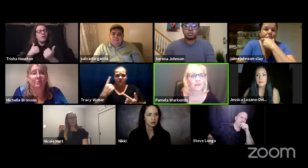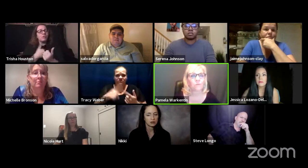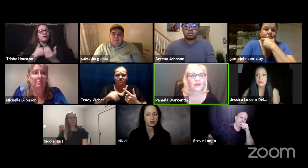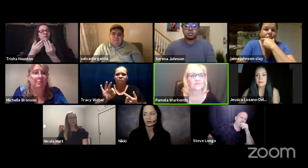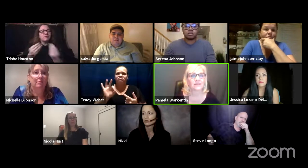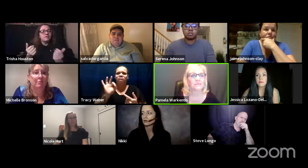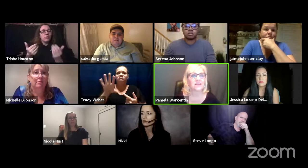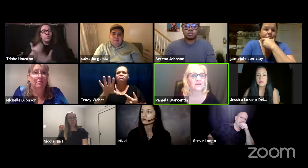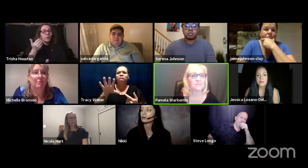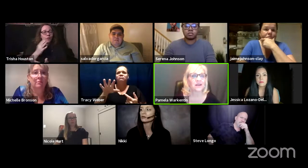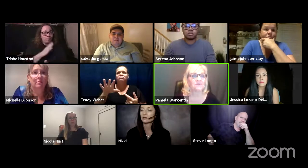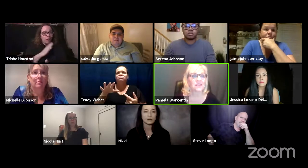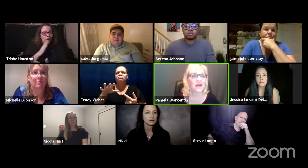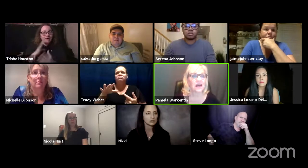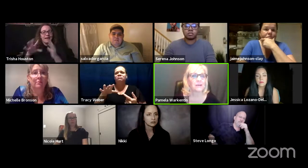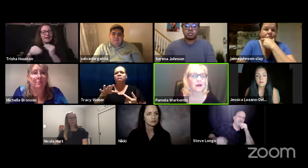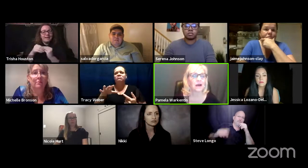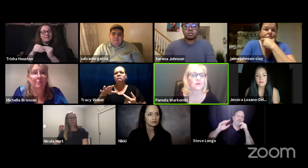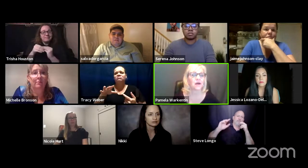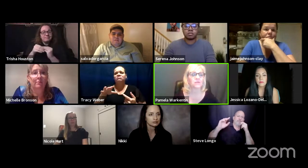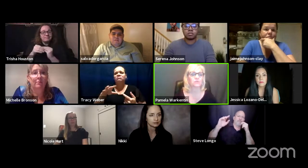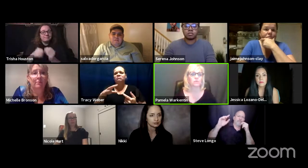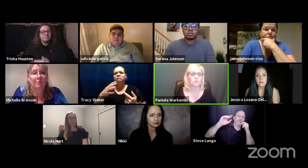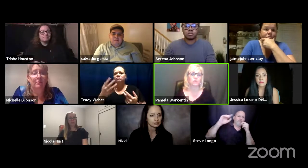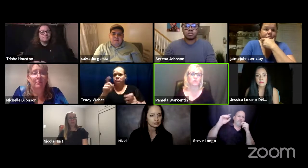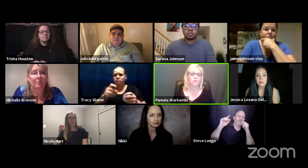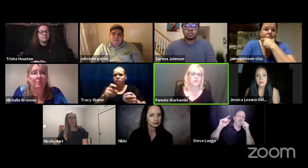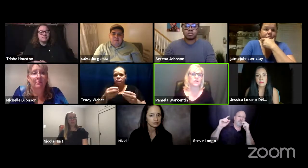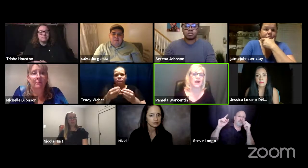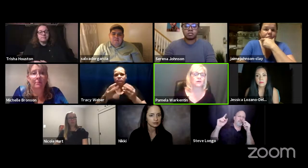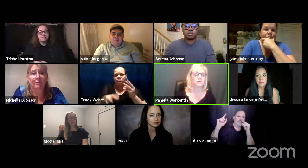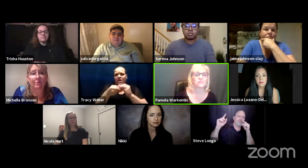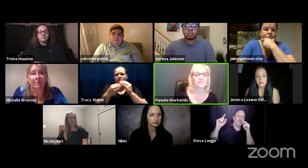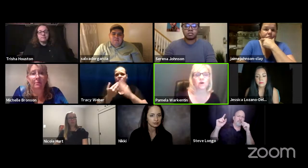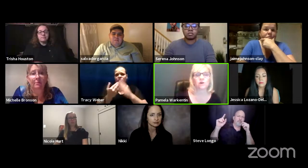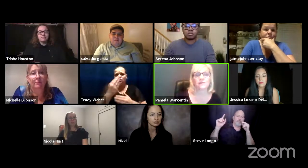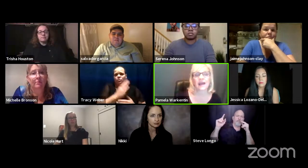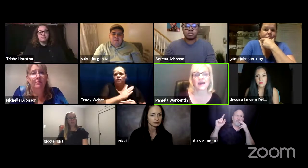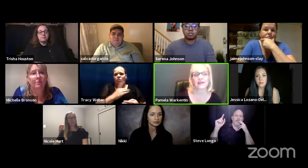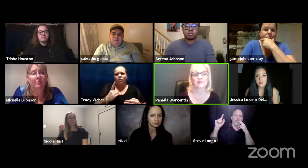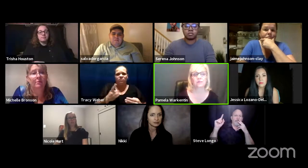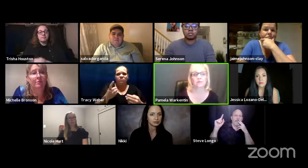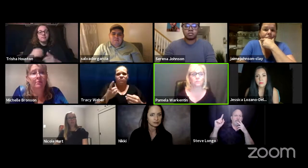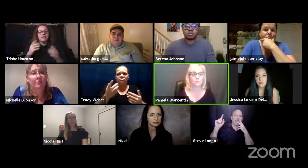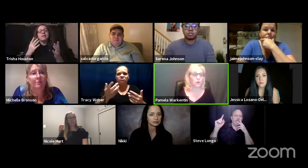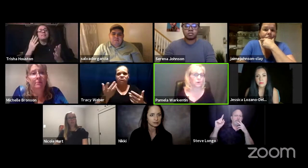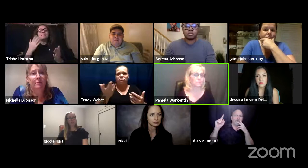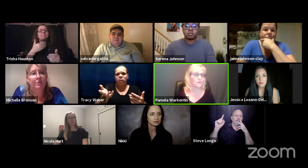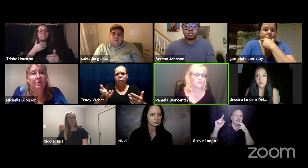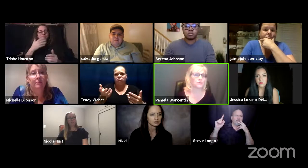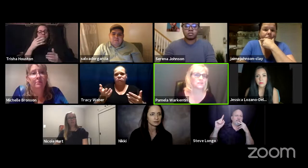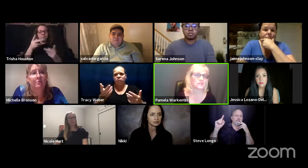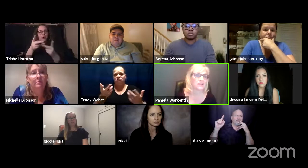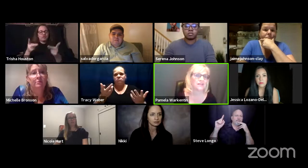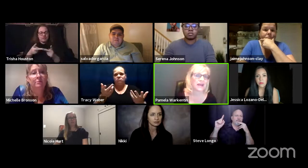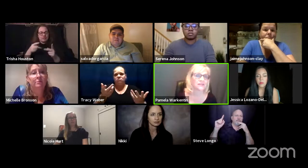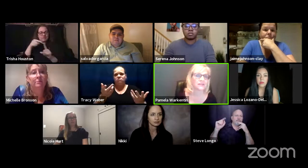We have a limited amount of time. I'm not sure how to resolve adding the new board members and that